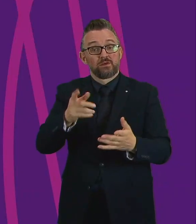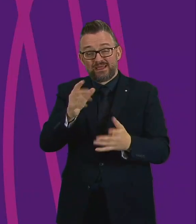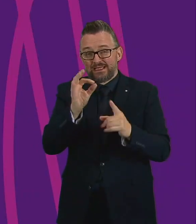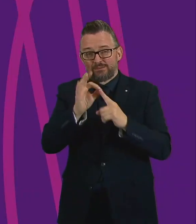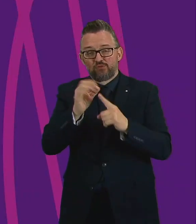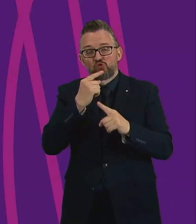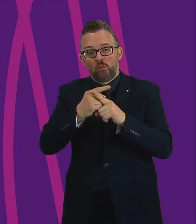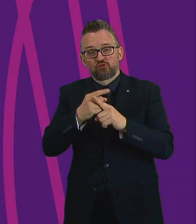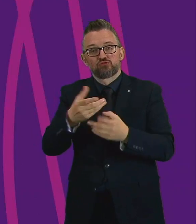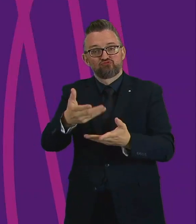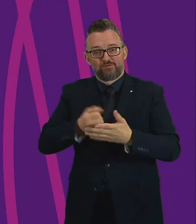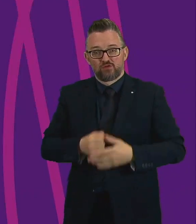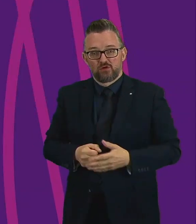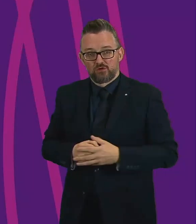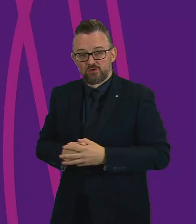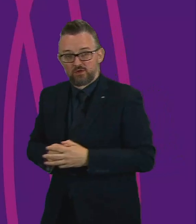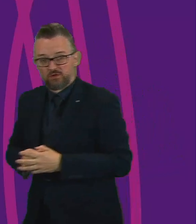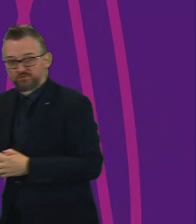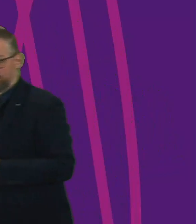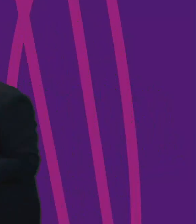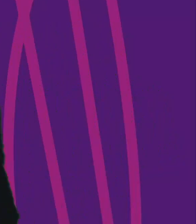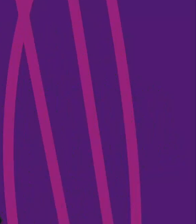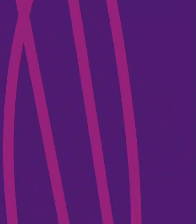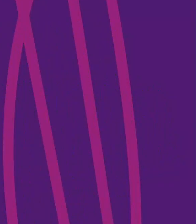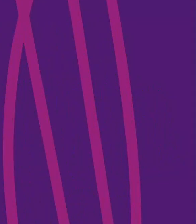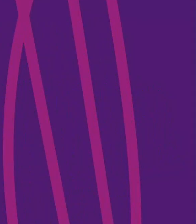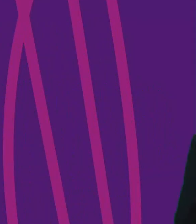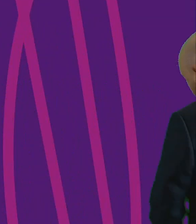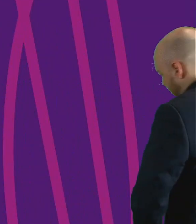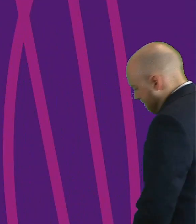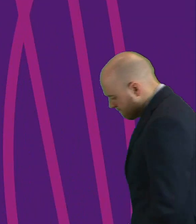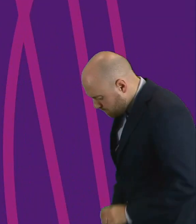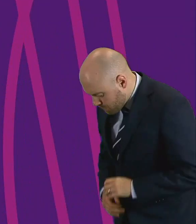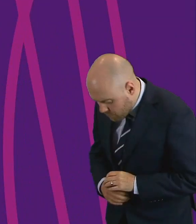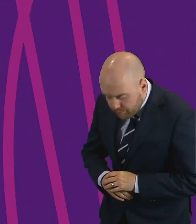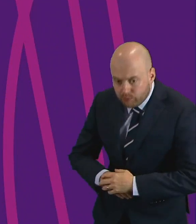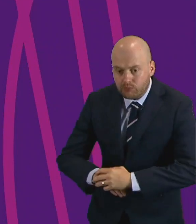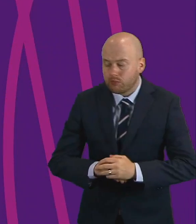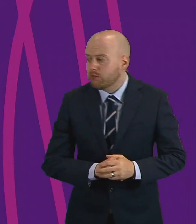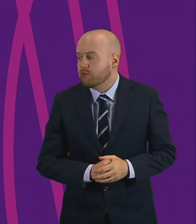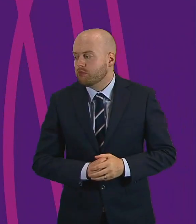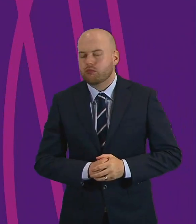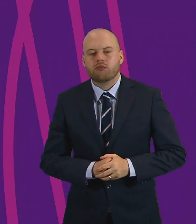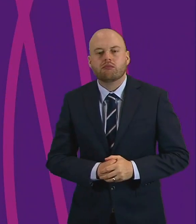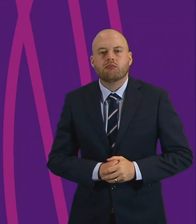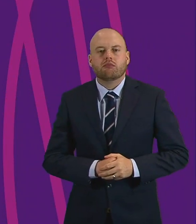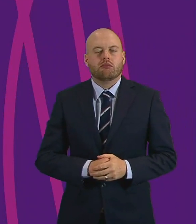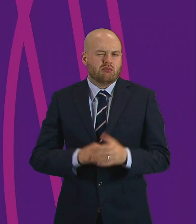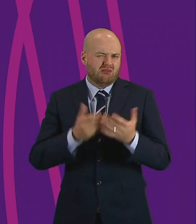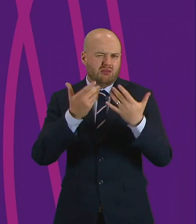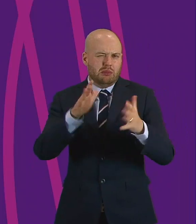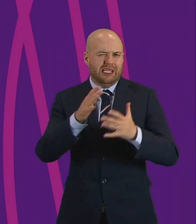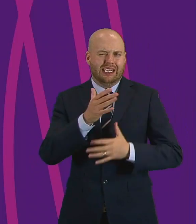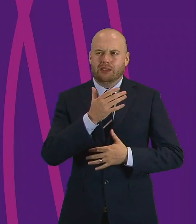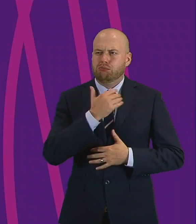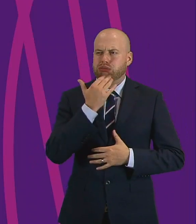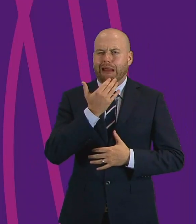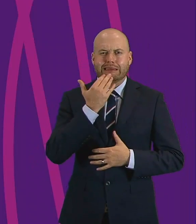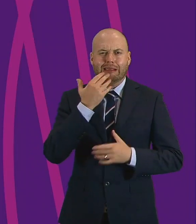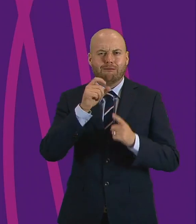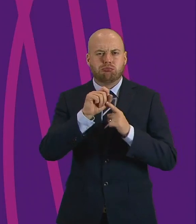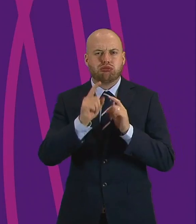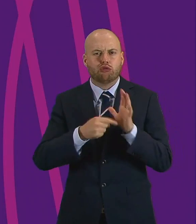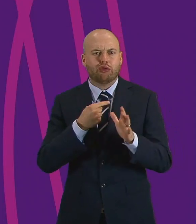specifically talking about revenue. Alexander Burnett. I think there are plenty of projects which have not been able to go ahead for a number of